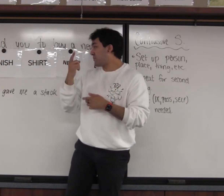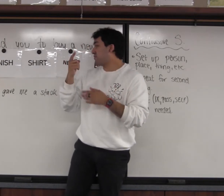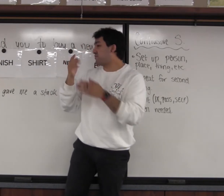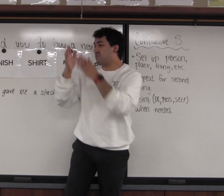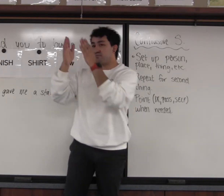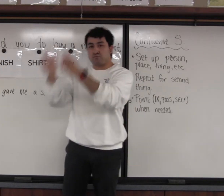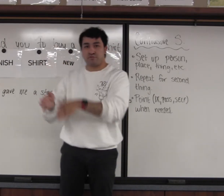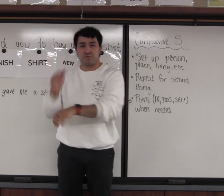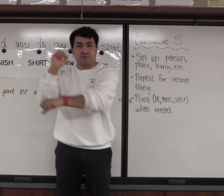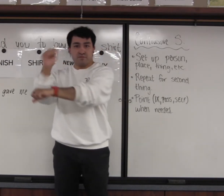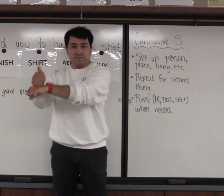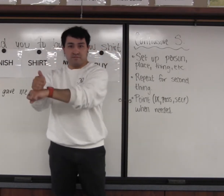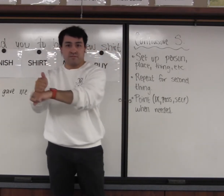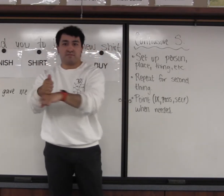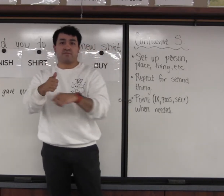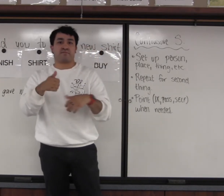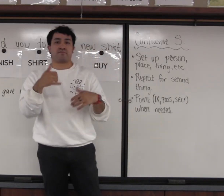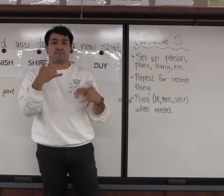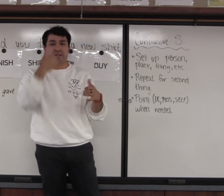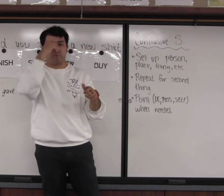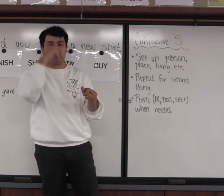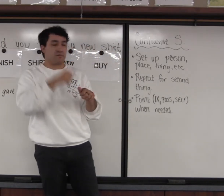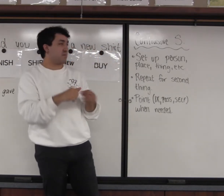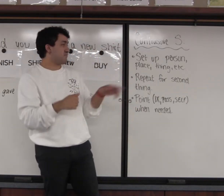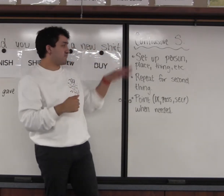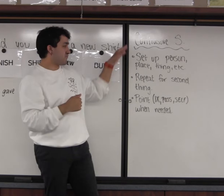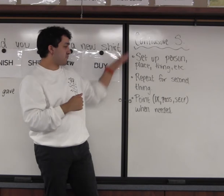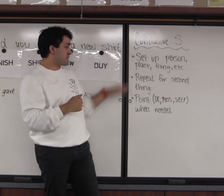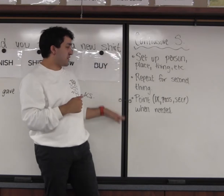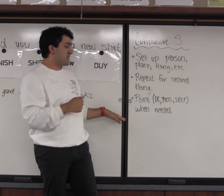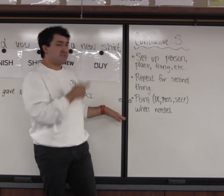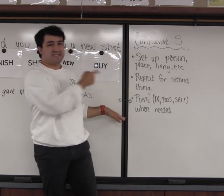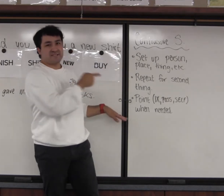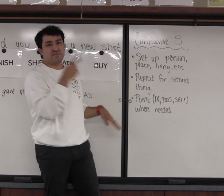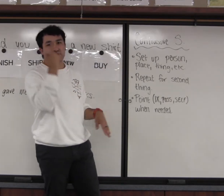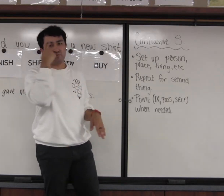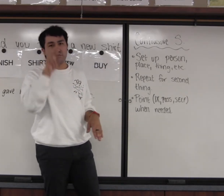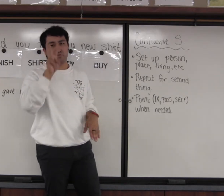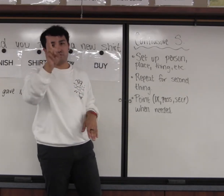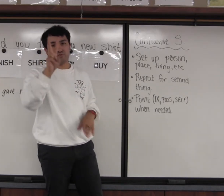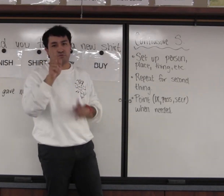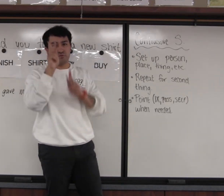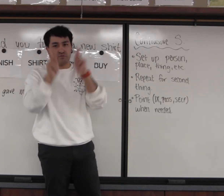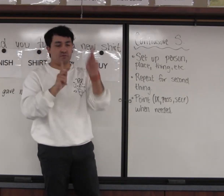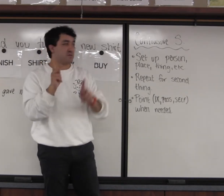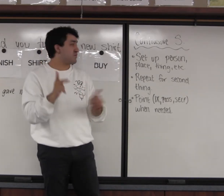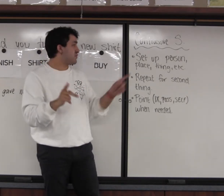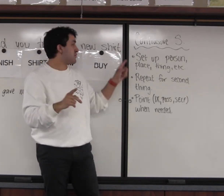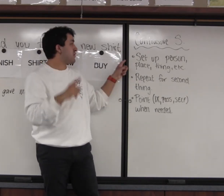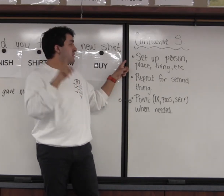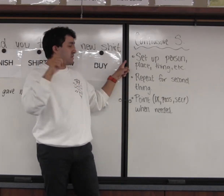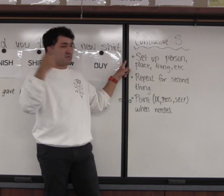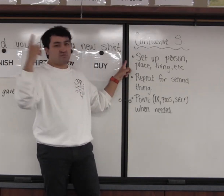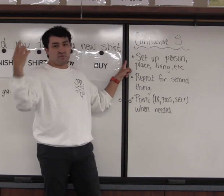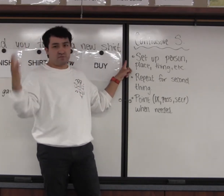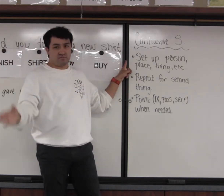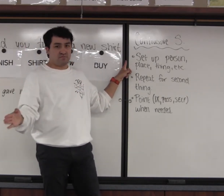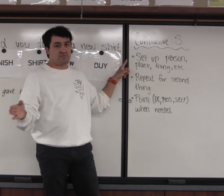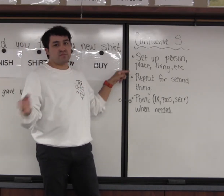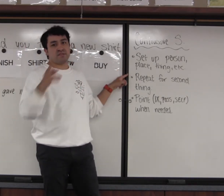the first thing that we need to do is set up that person. So if you remember, the contrastive structure has some pretty, strict rules on the order of